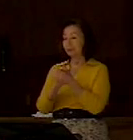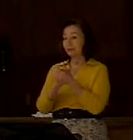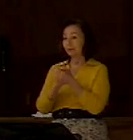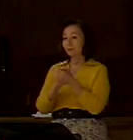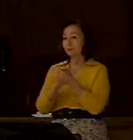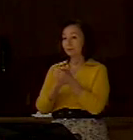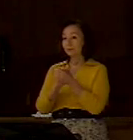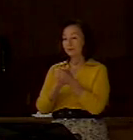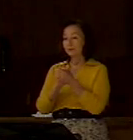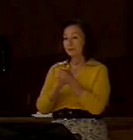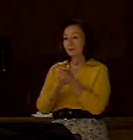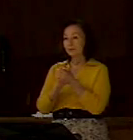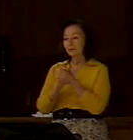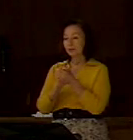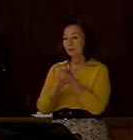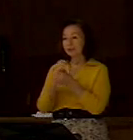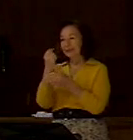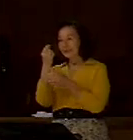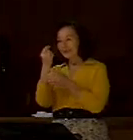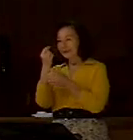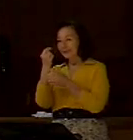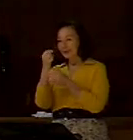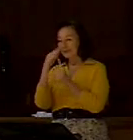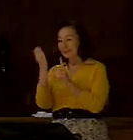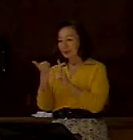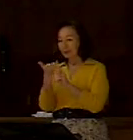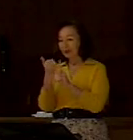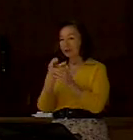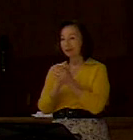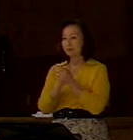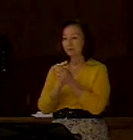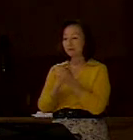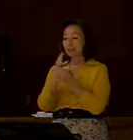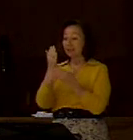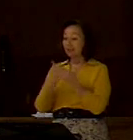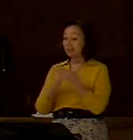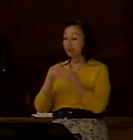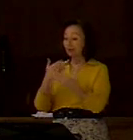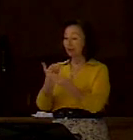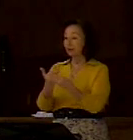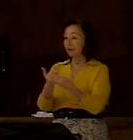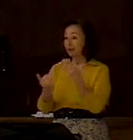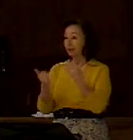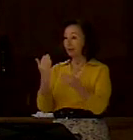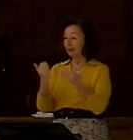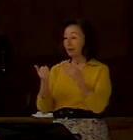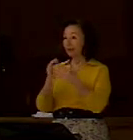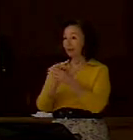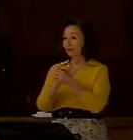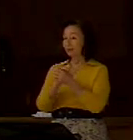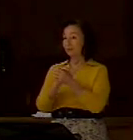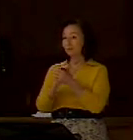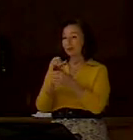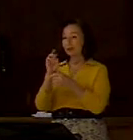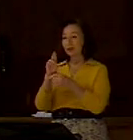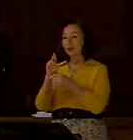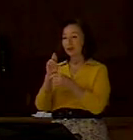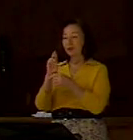Are you slightly persuaded? Some evidence, maybe. Are